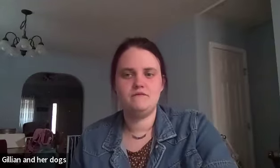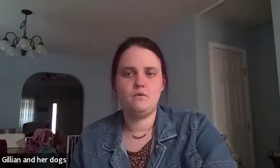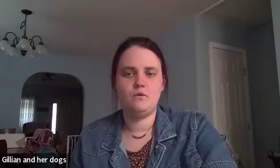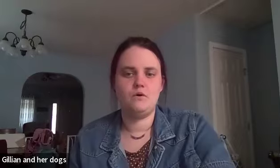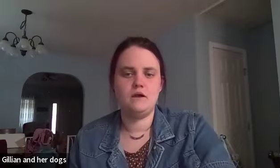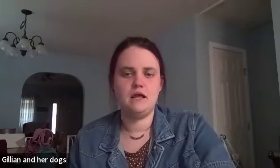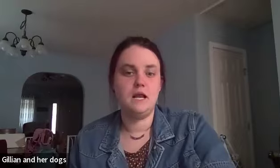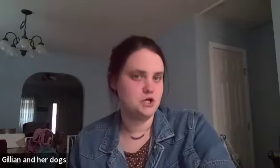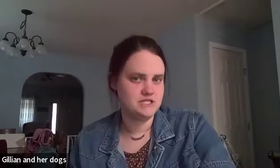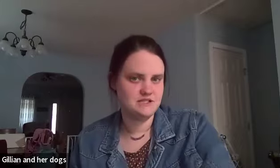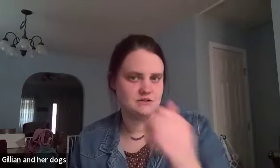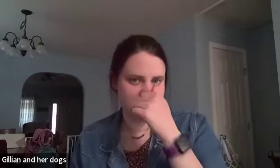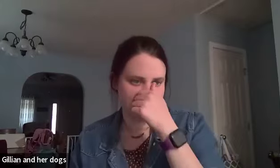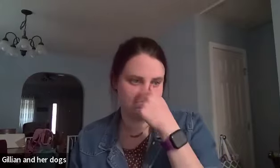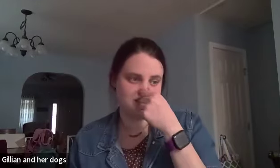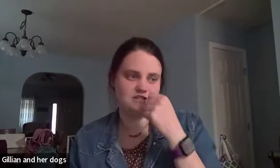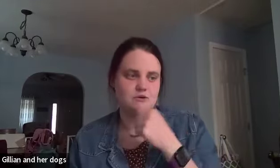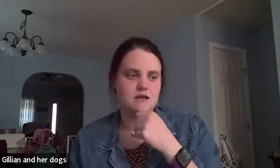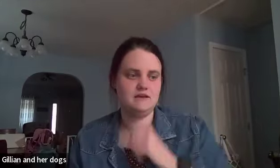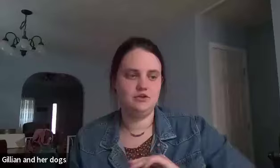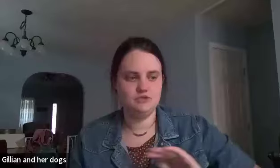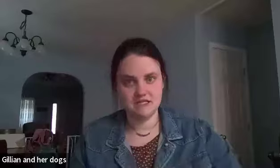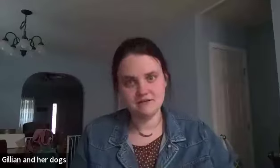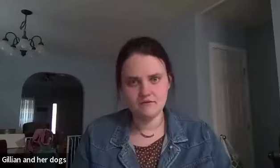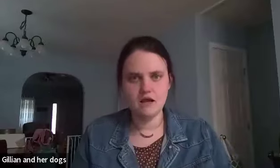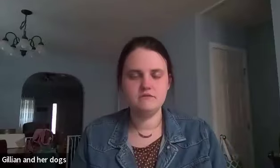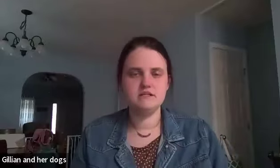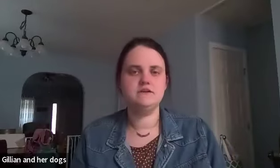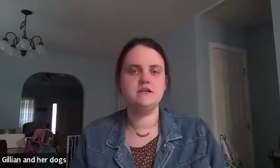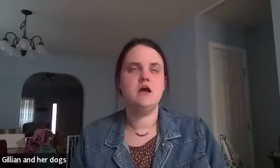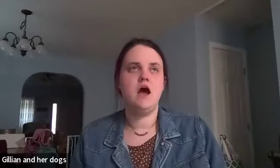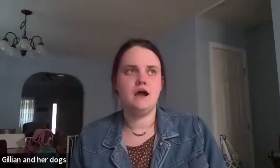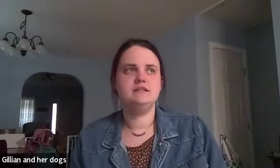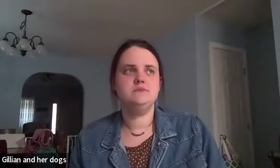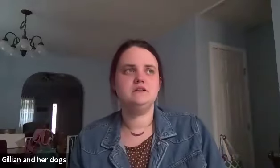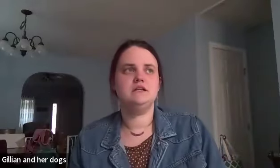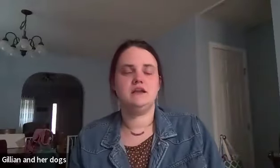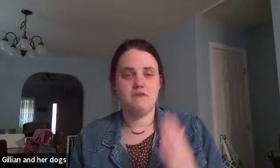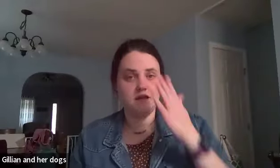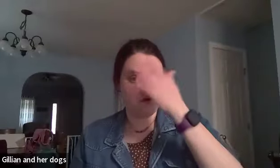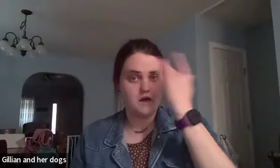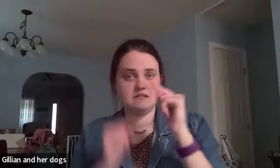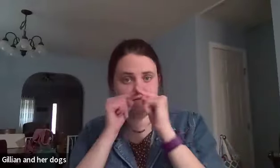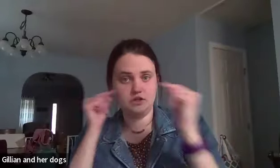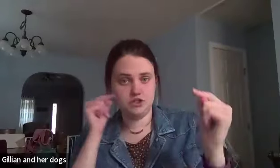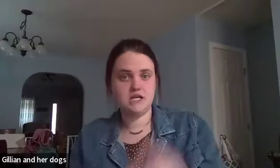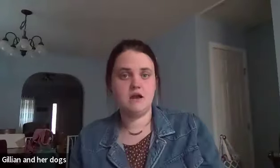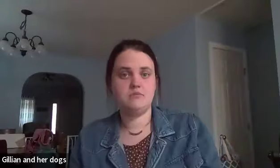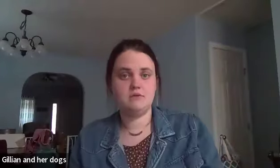helpful for an emergency sort of situation. So like you didn't have a high risk of it. I typically like if I had forgotten the sign for allergic, I'd probably